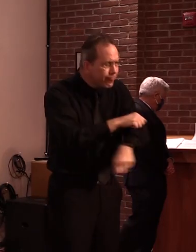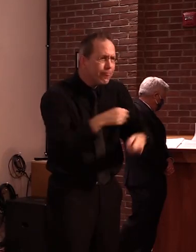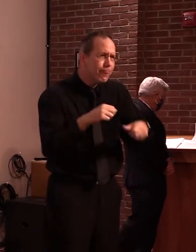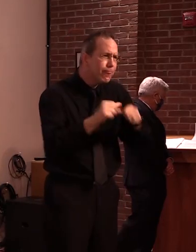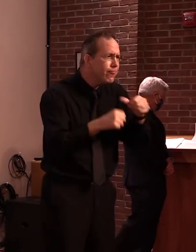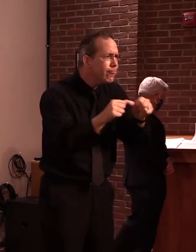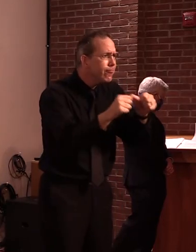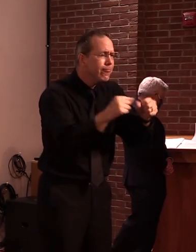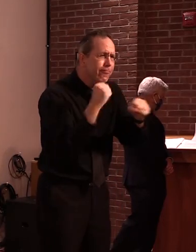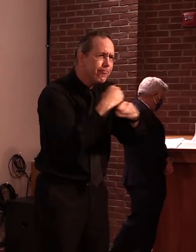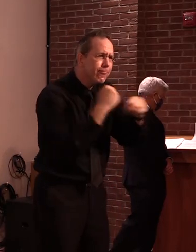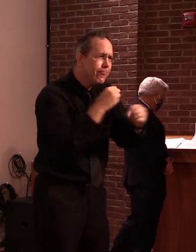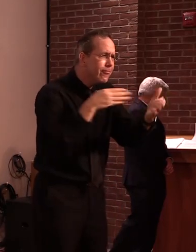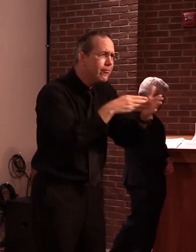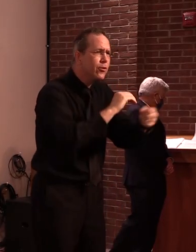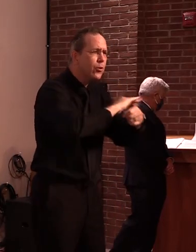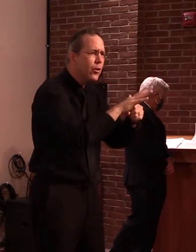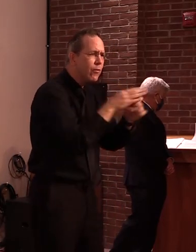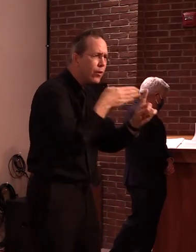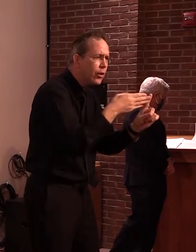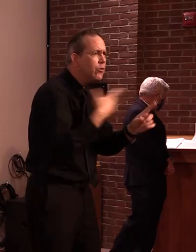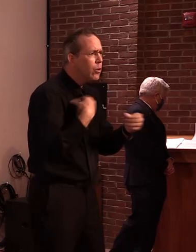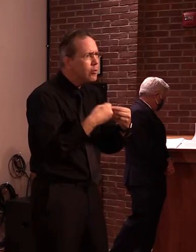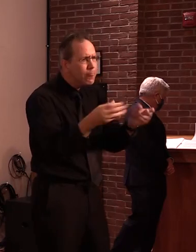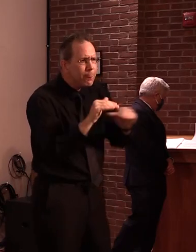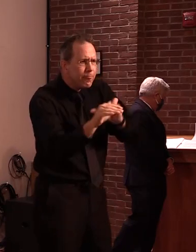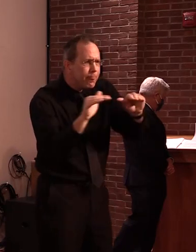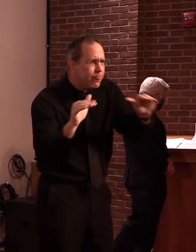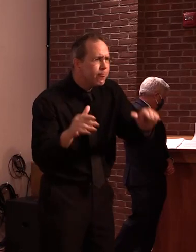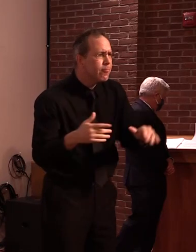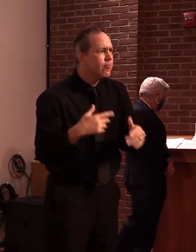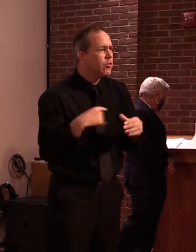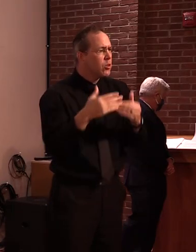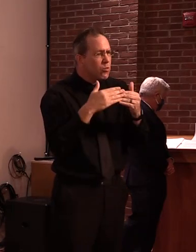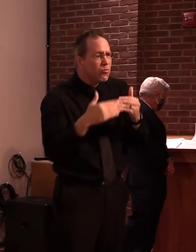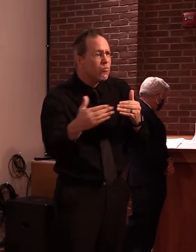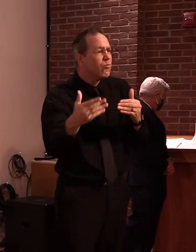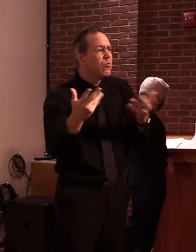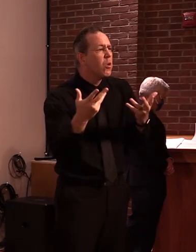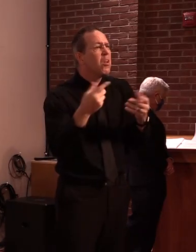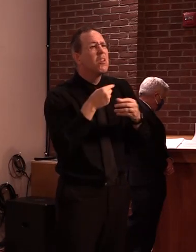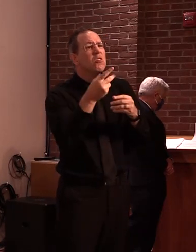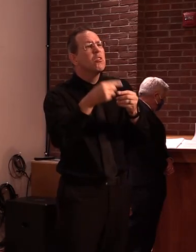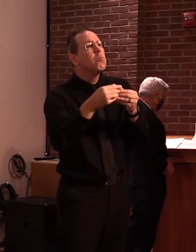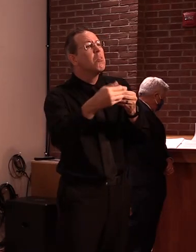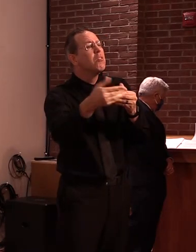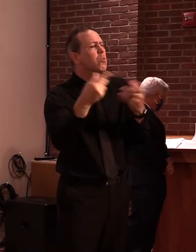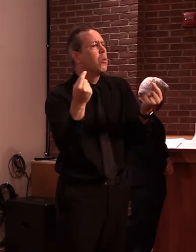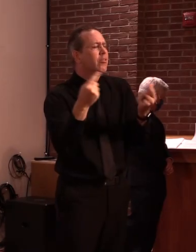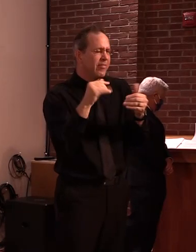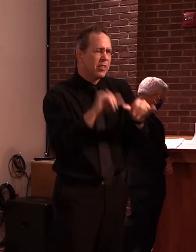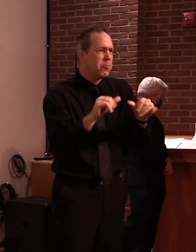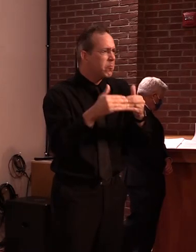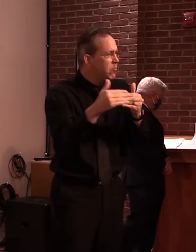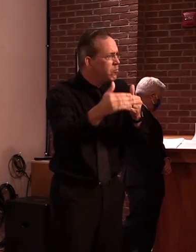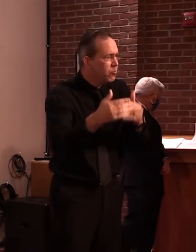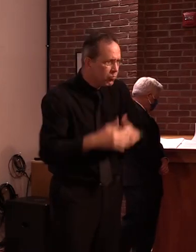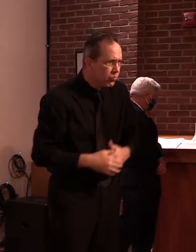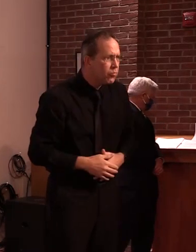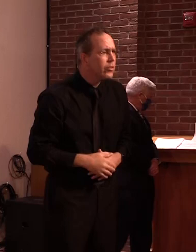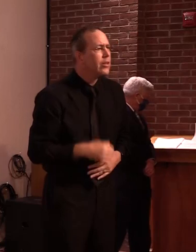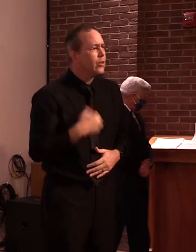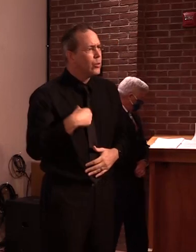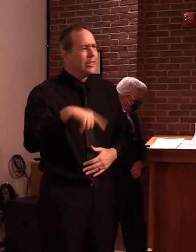is in all reality several months away. So it's up to us to protect the gains we've made and take